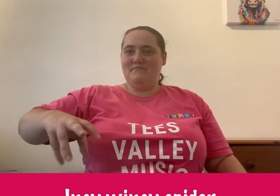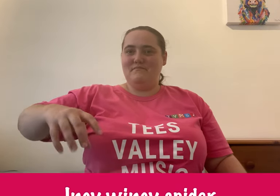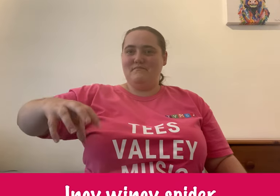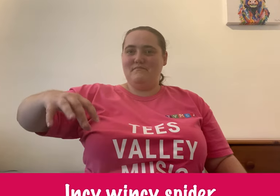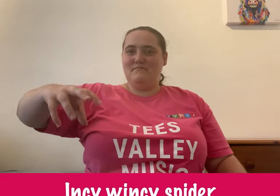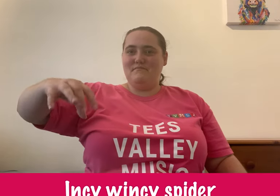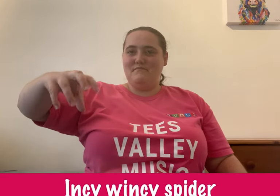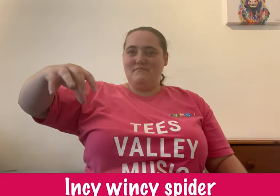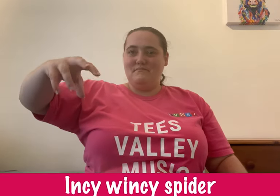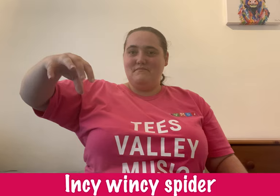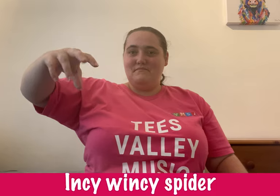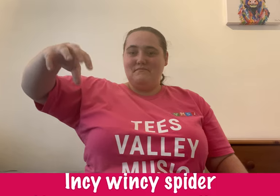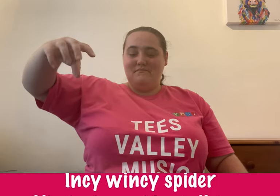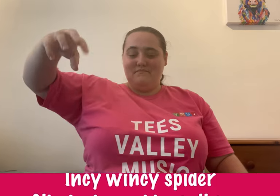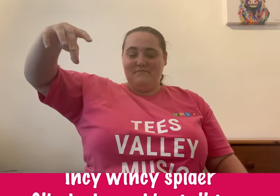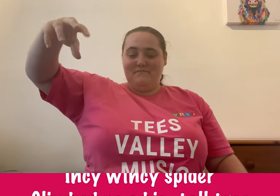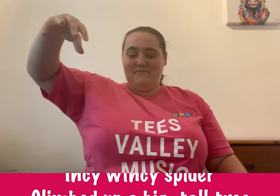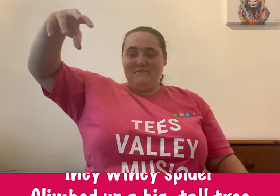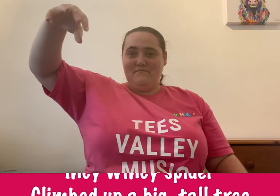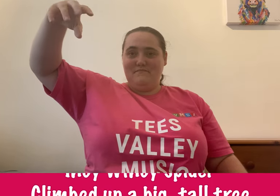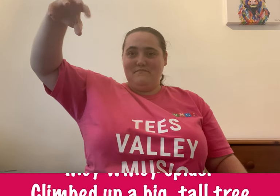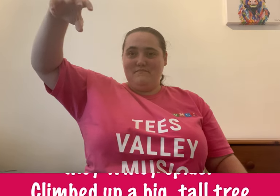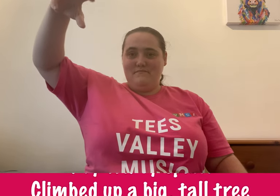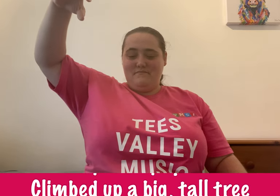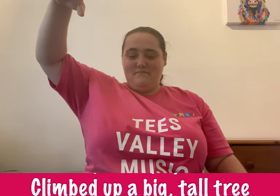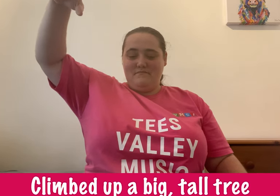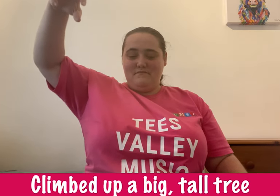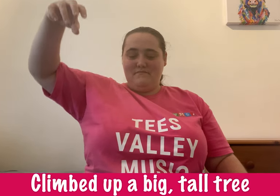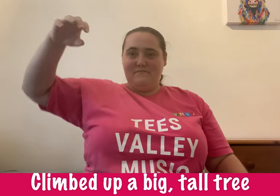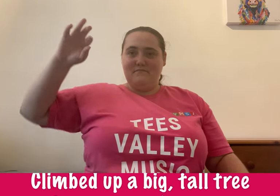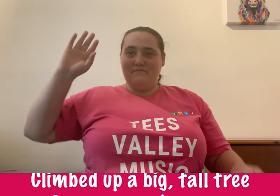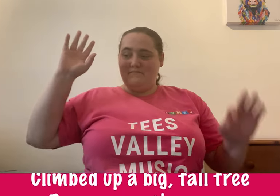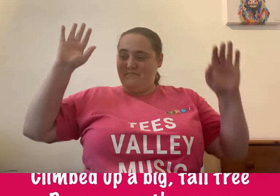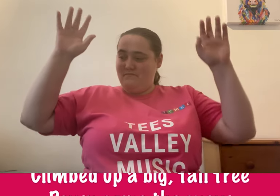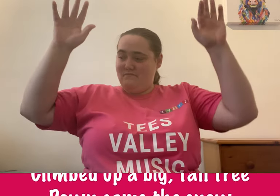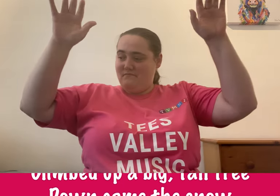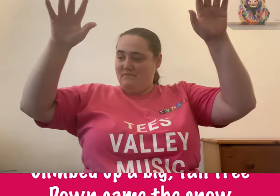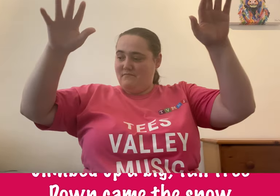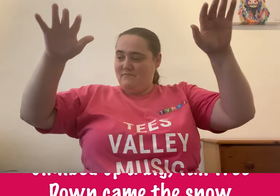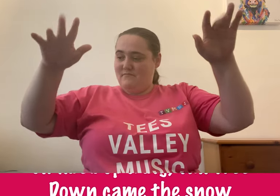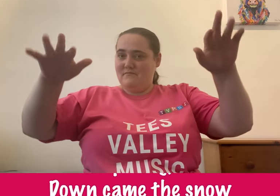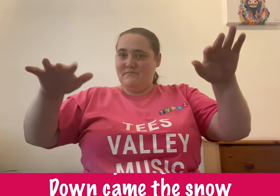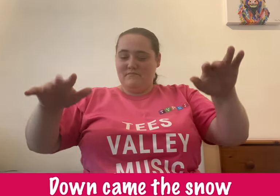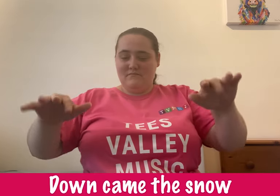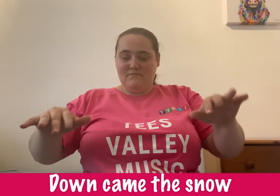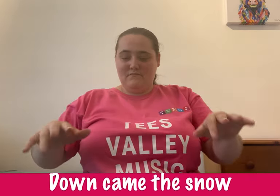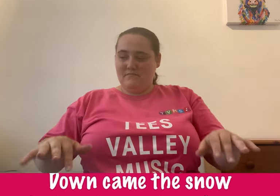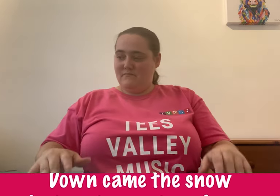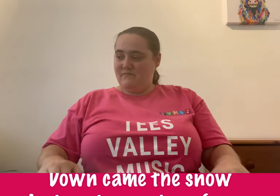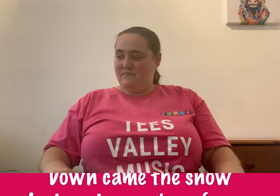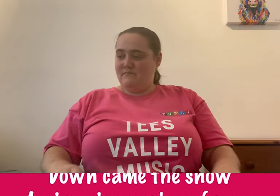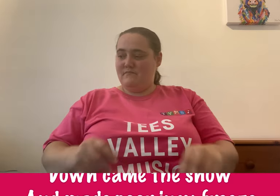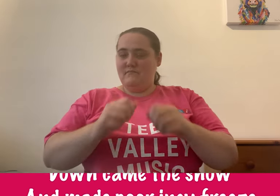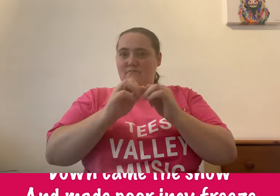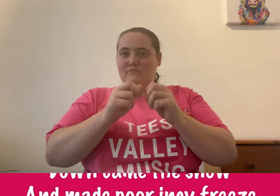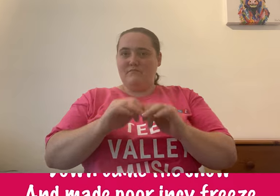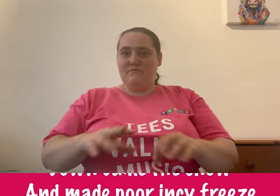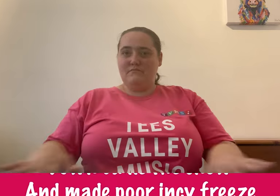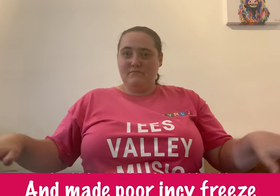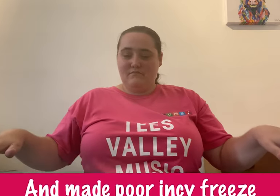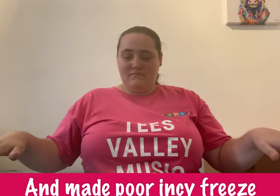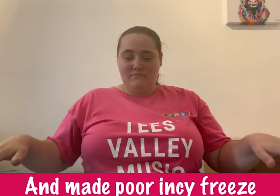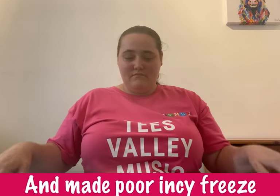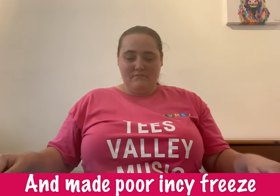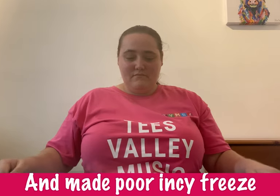Incy Wincy spider climbed up a big tall tree. Down came the snow and made poor